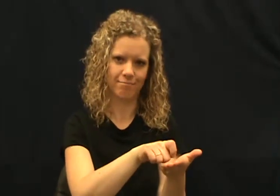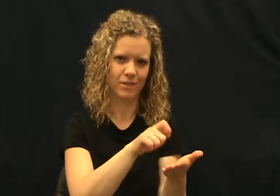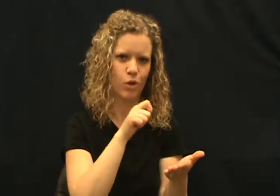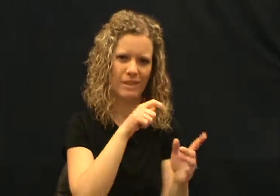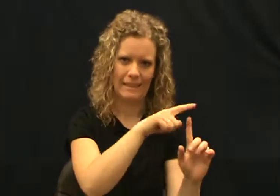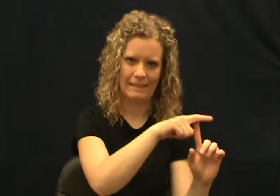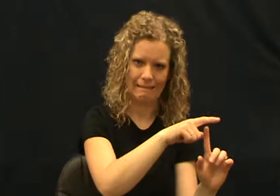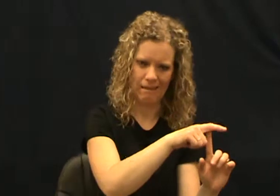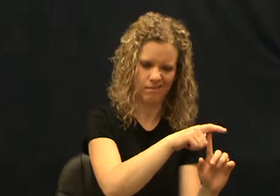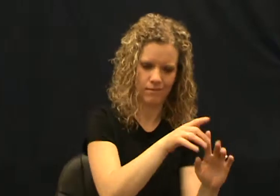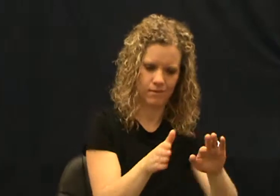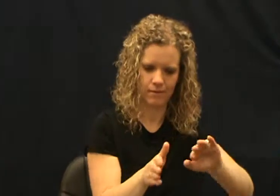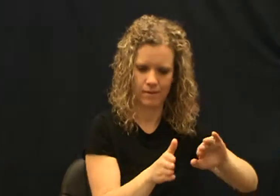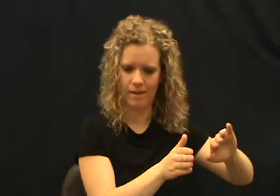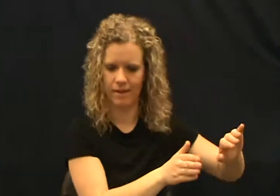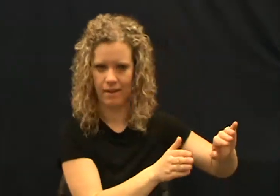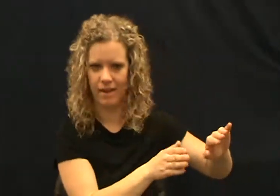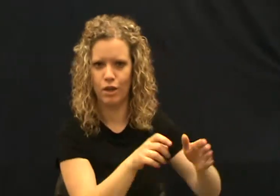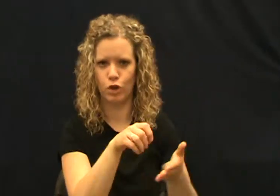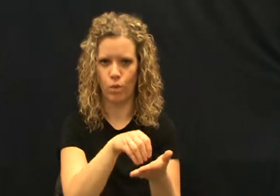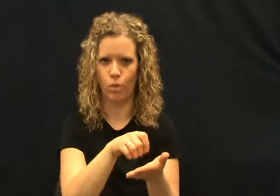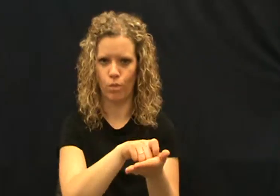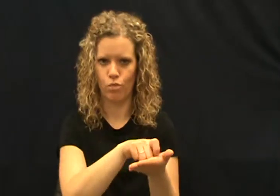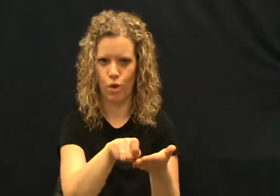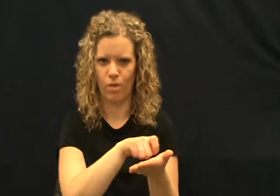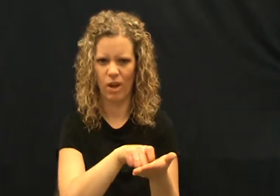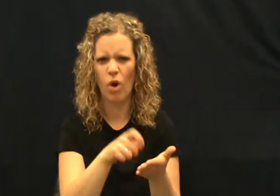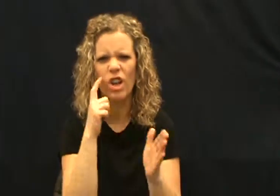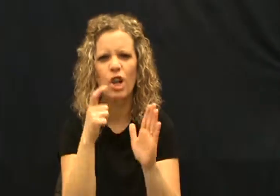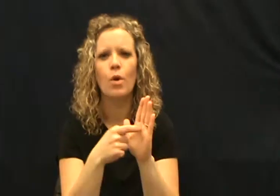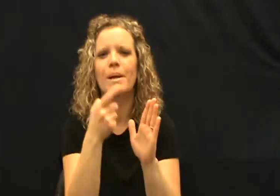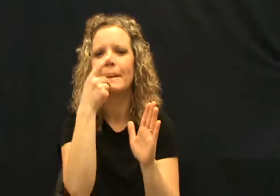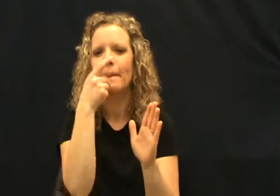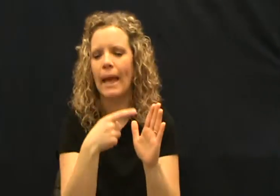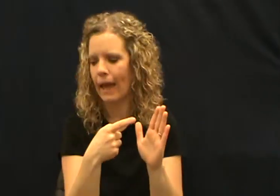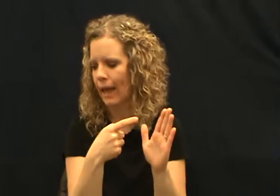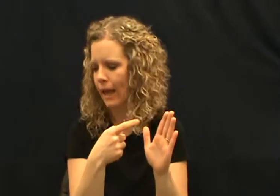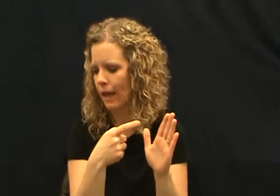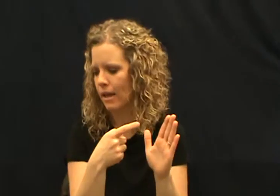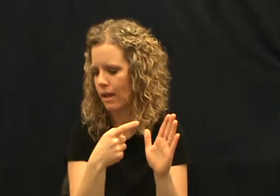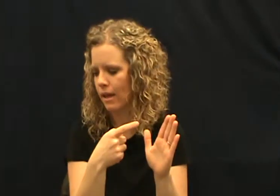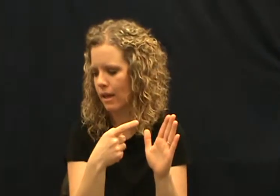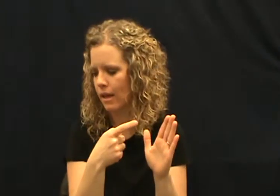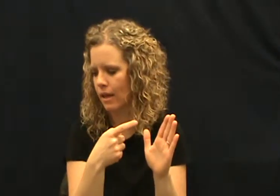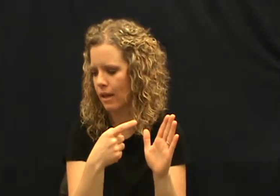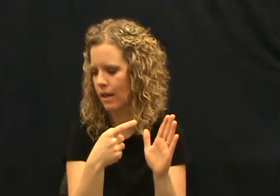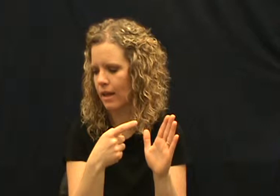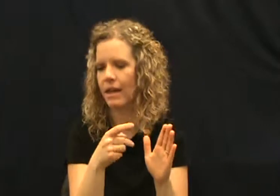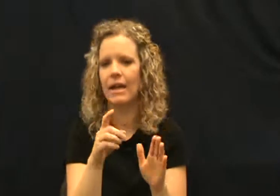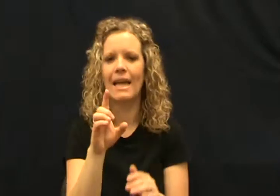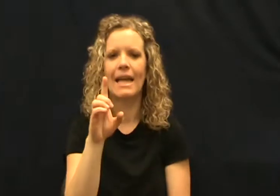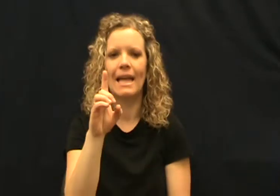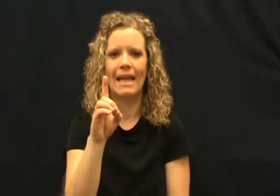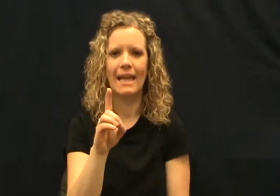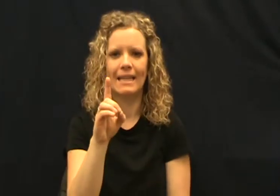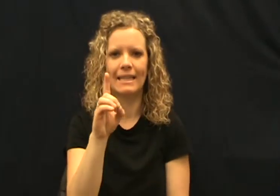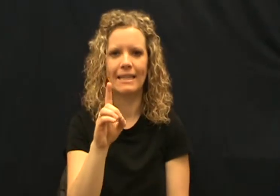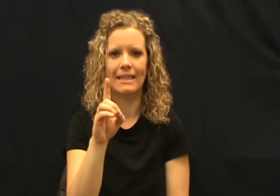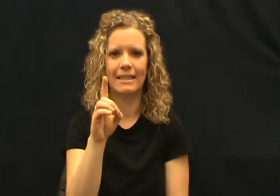a journal entry that looks like that one that's highlighted in pink on this slide. We would debit cash for